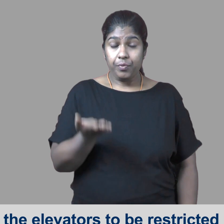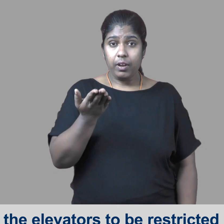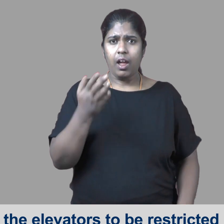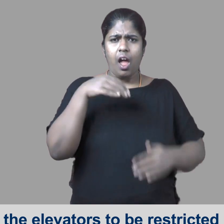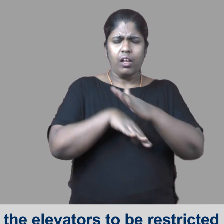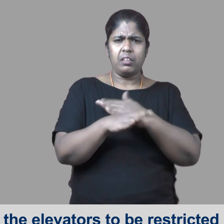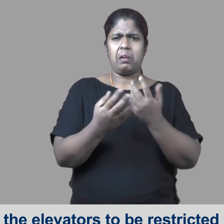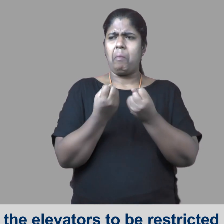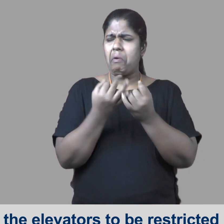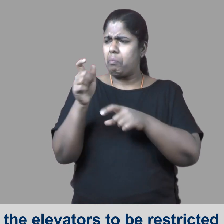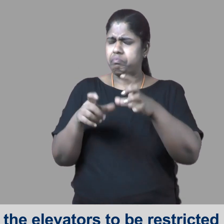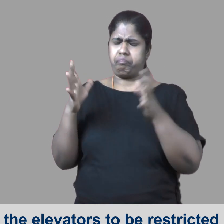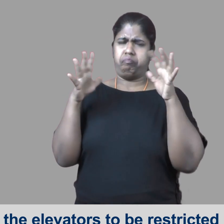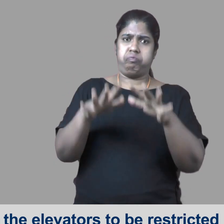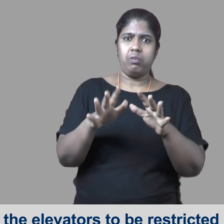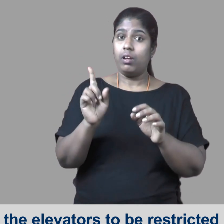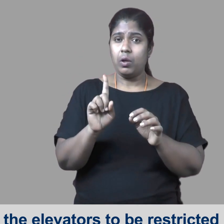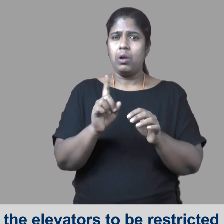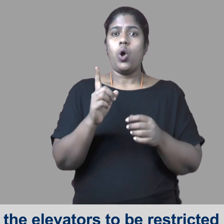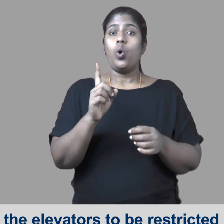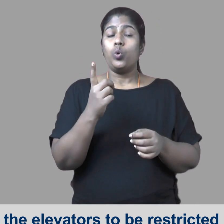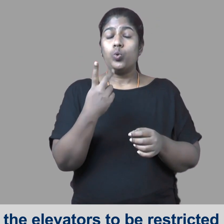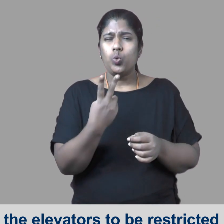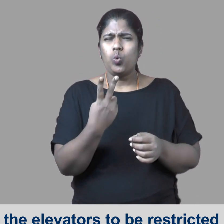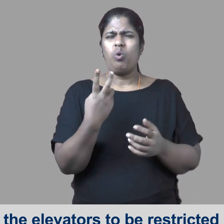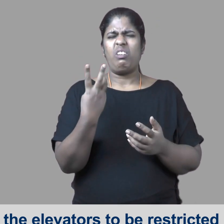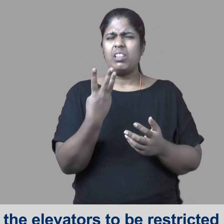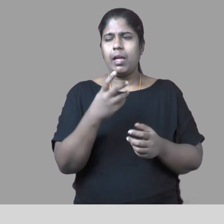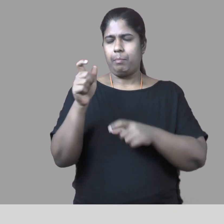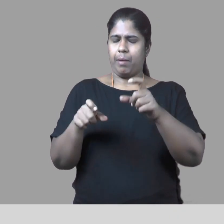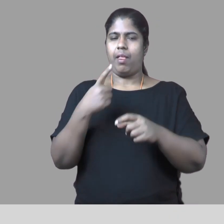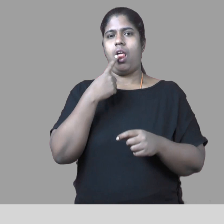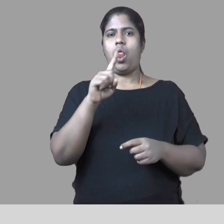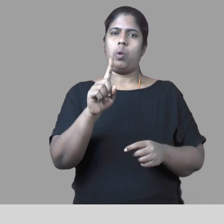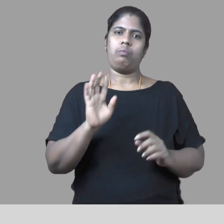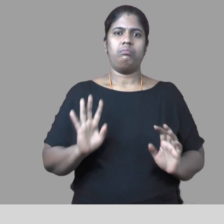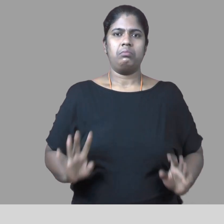Number of people in the elevators to be restricted.